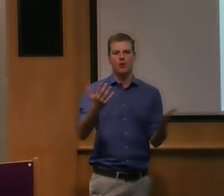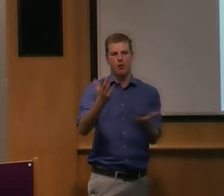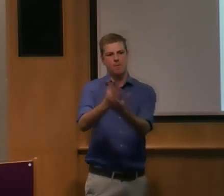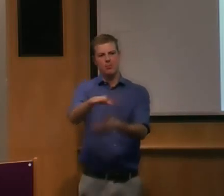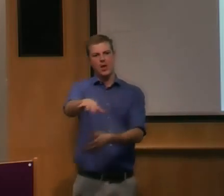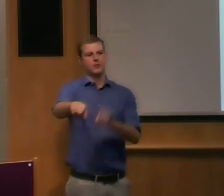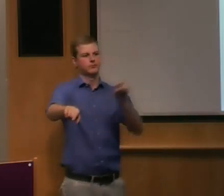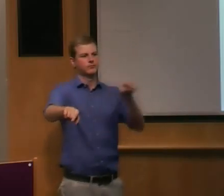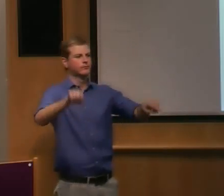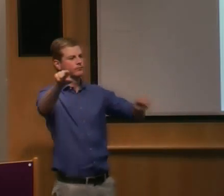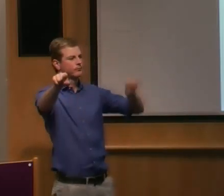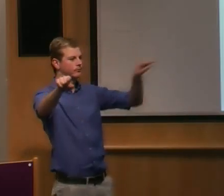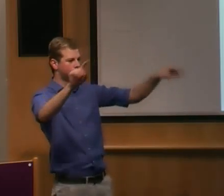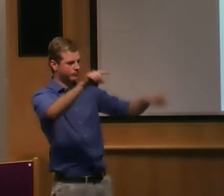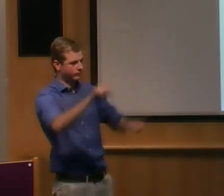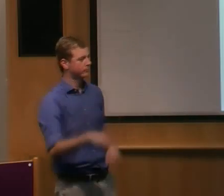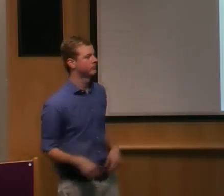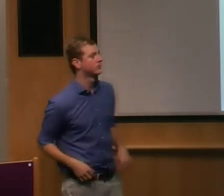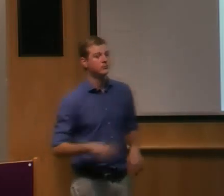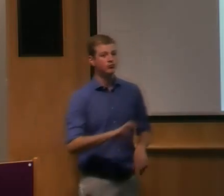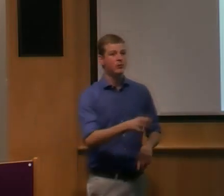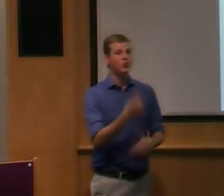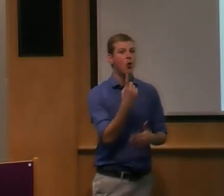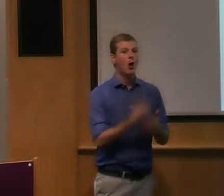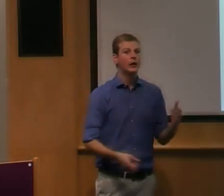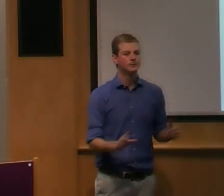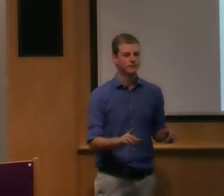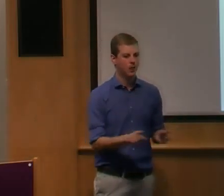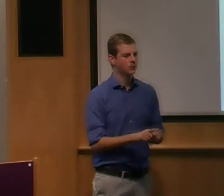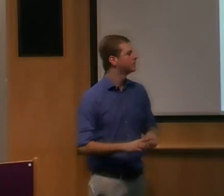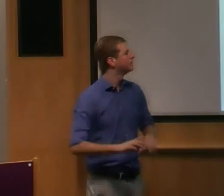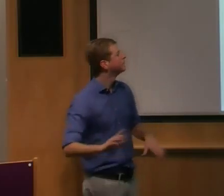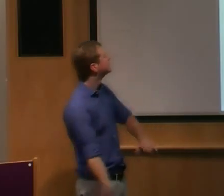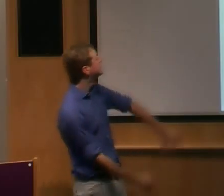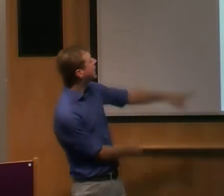there and to improve the quality of life of the deaf people where they live.